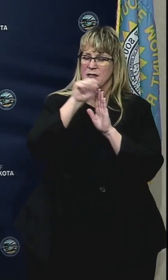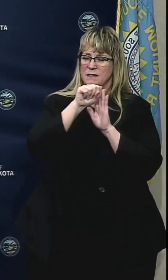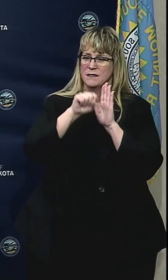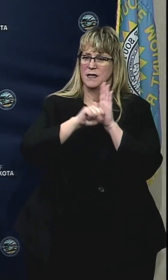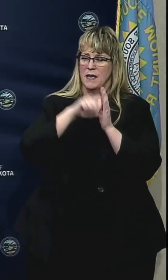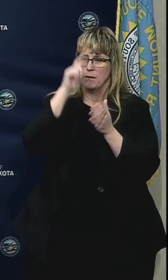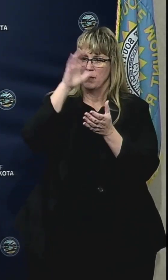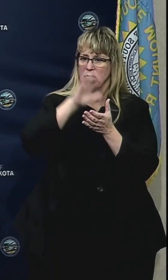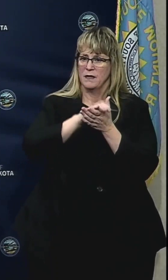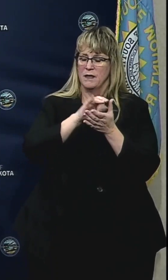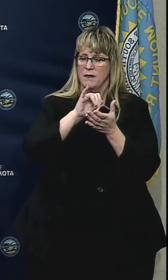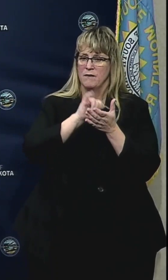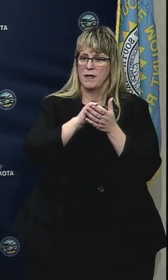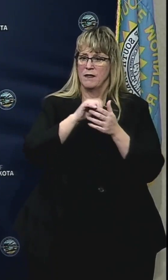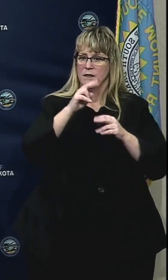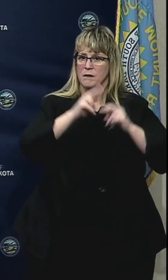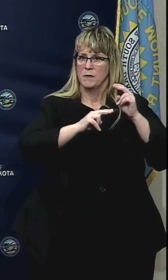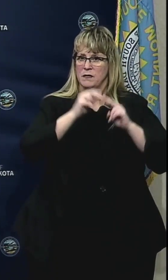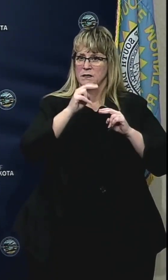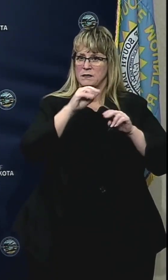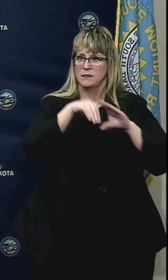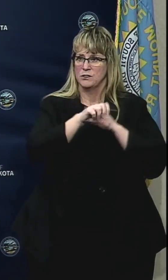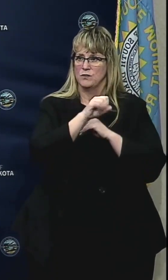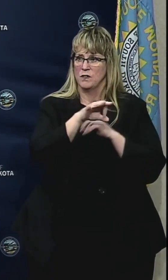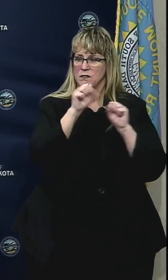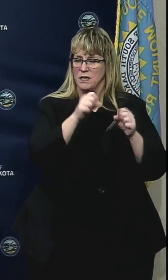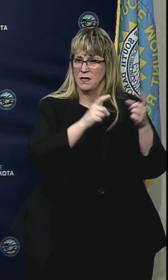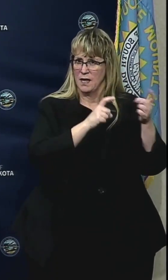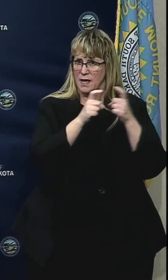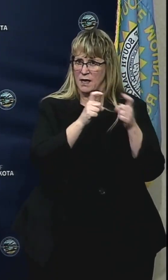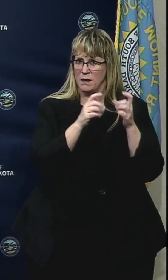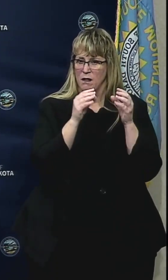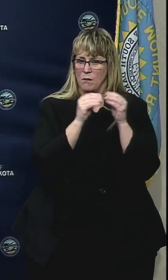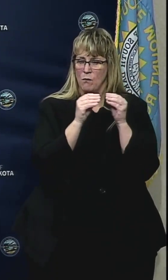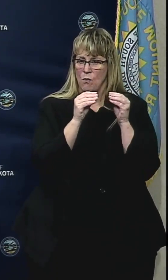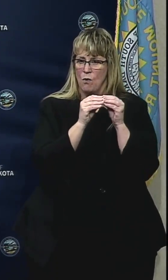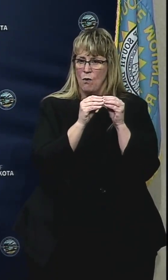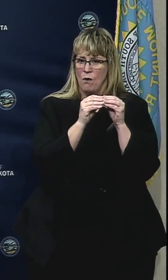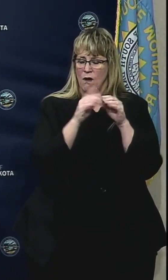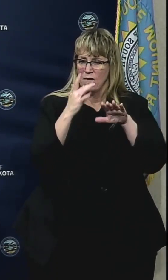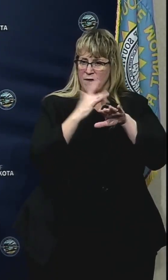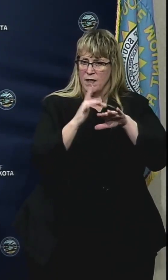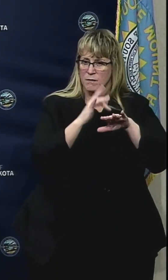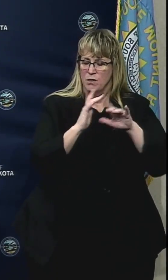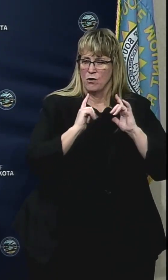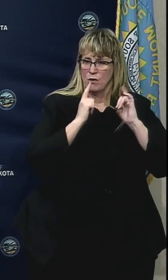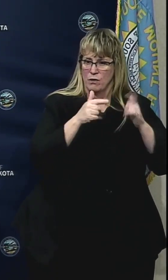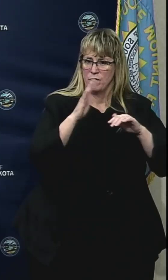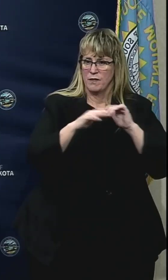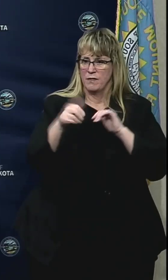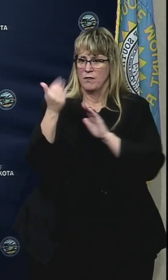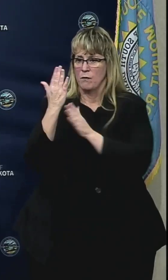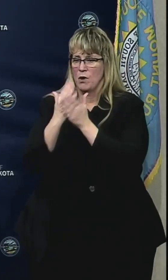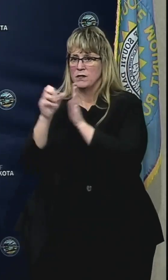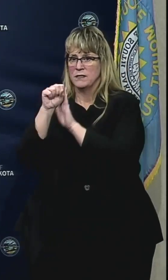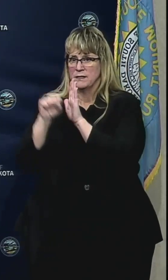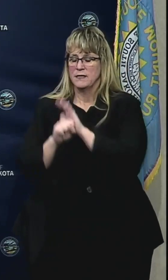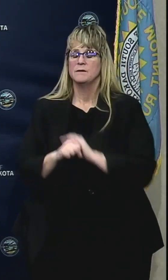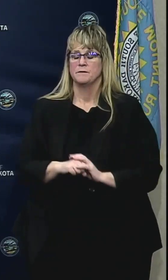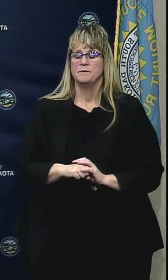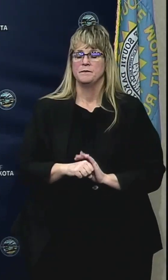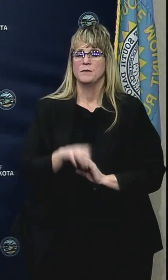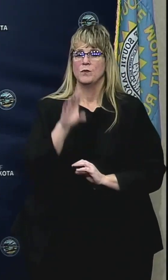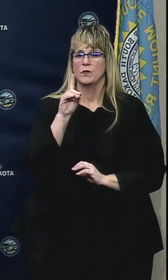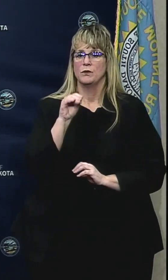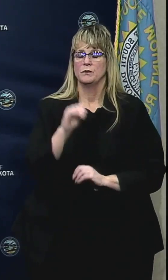the facilities here in Sioux Falls will be able to handle the more capacity earlier than the rest of the state? We do.